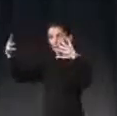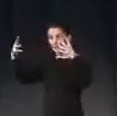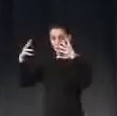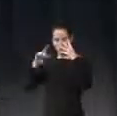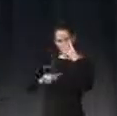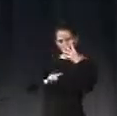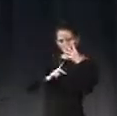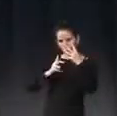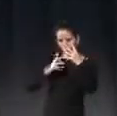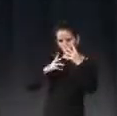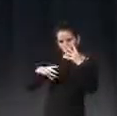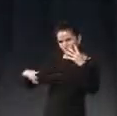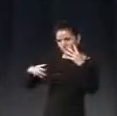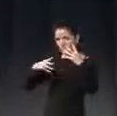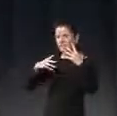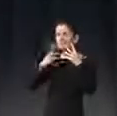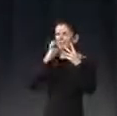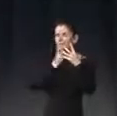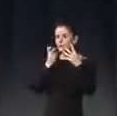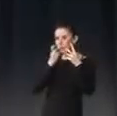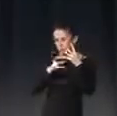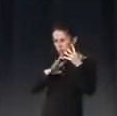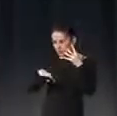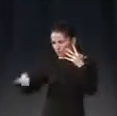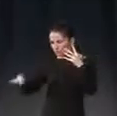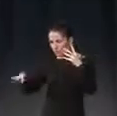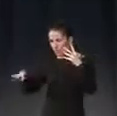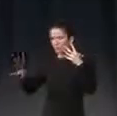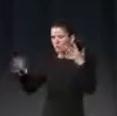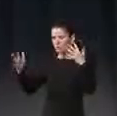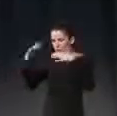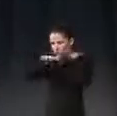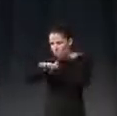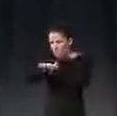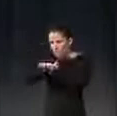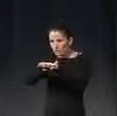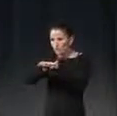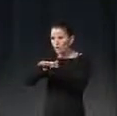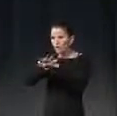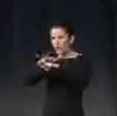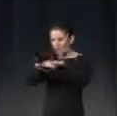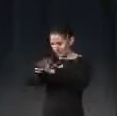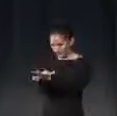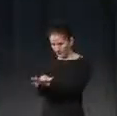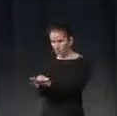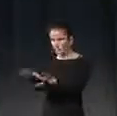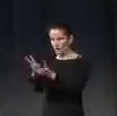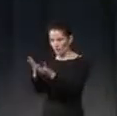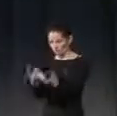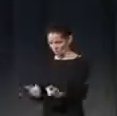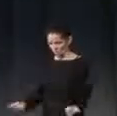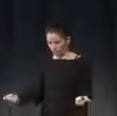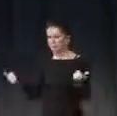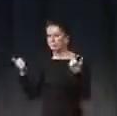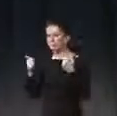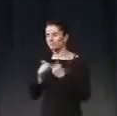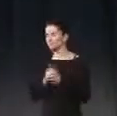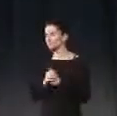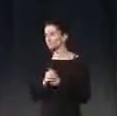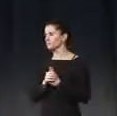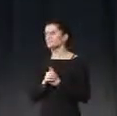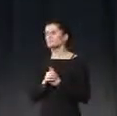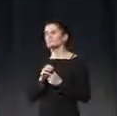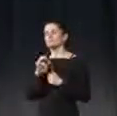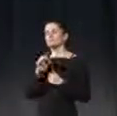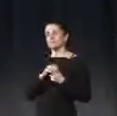signals and then demodulated by resonance at the receiver. Most of these, I think, were prototypes. Multiplexing did not become common until later